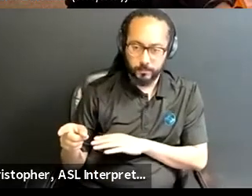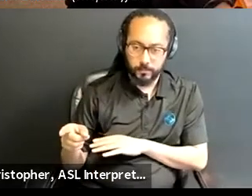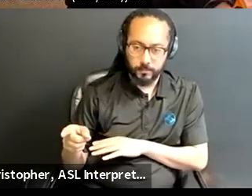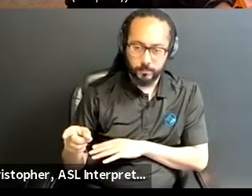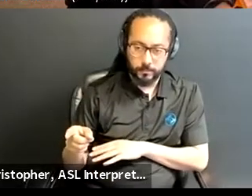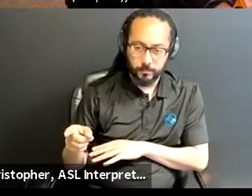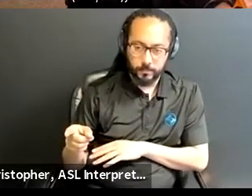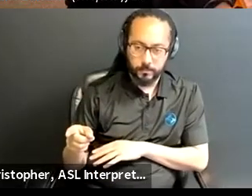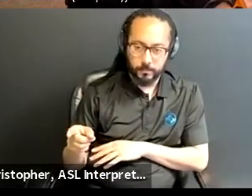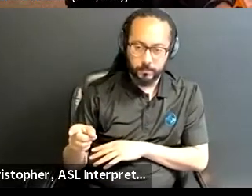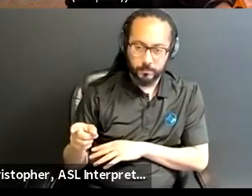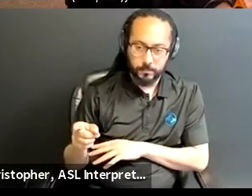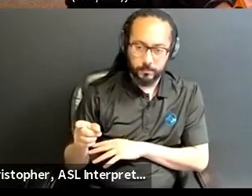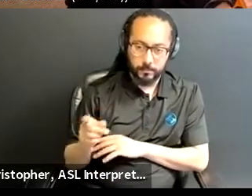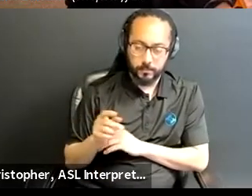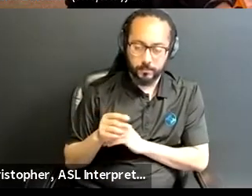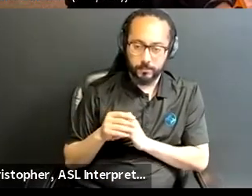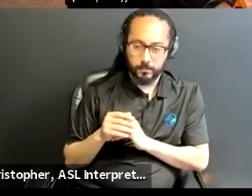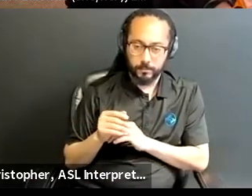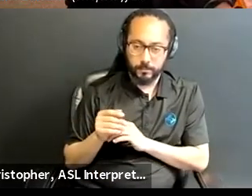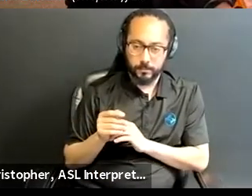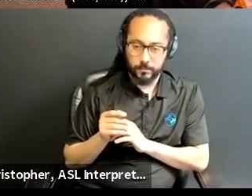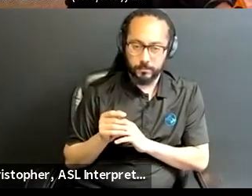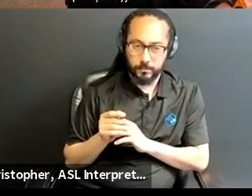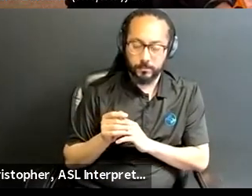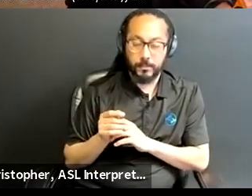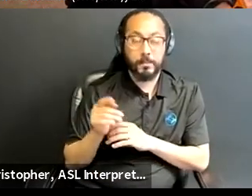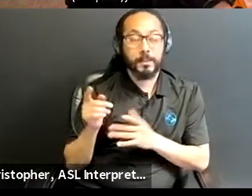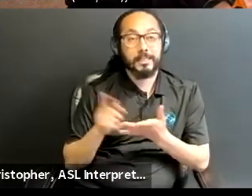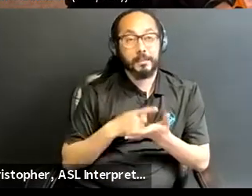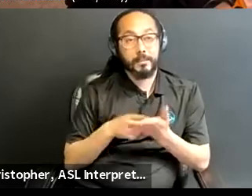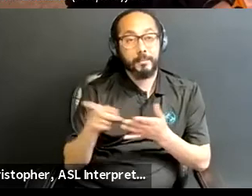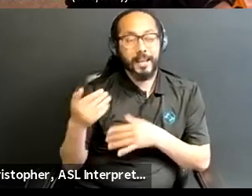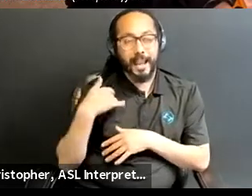at it as they're trying to get a need met, and they just